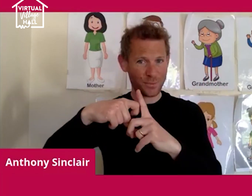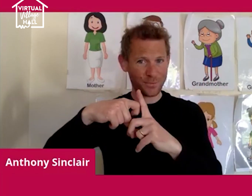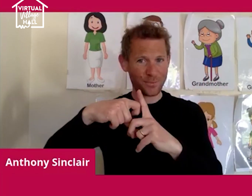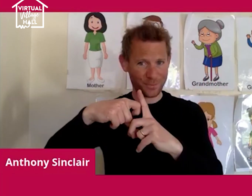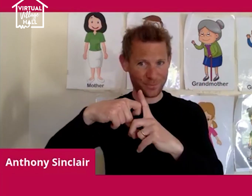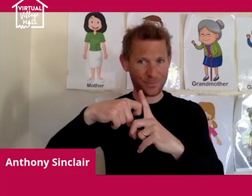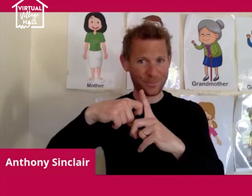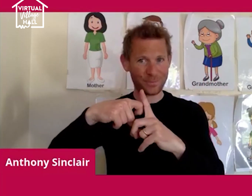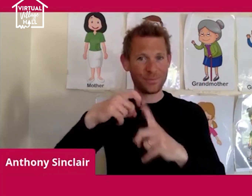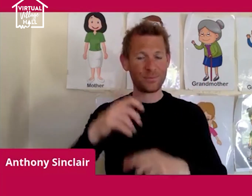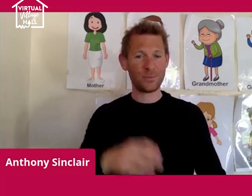M-A-R-K, Mark.